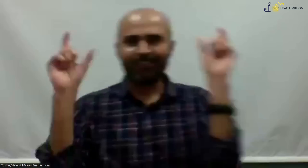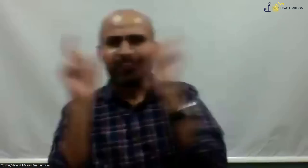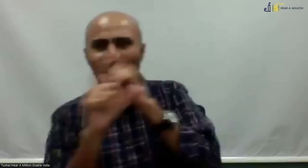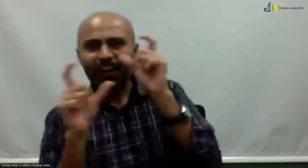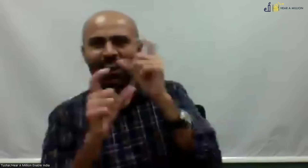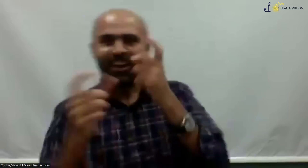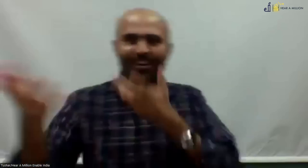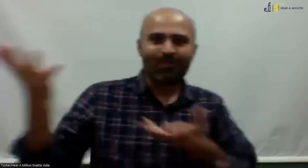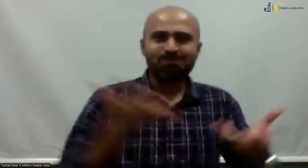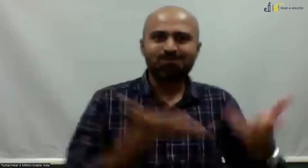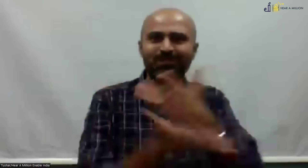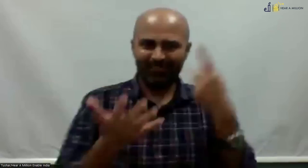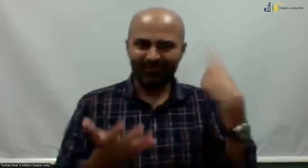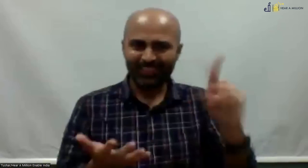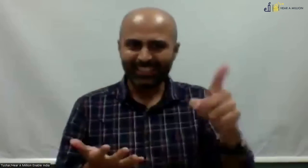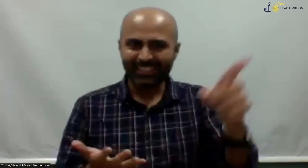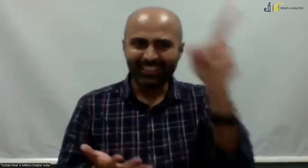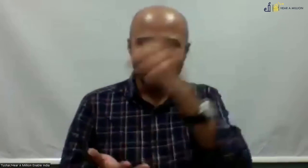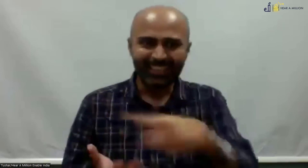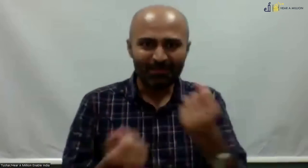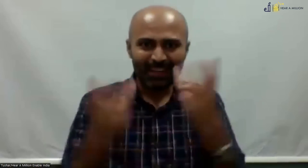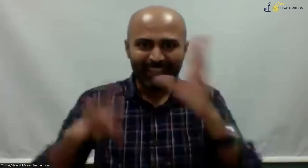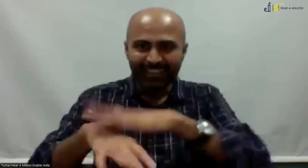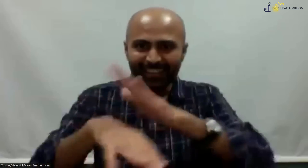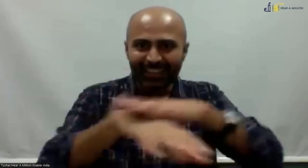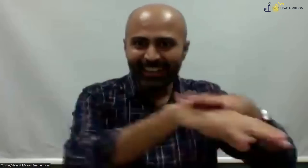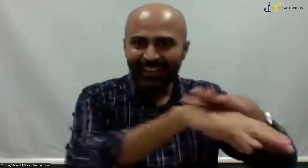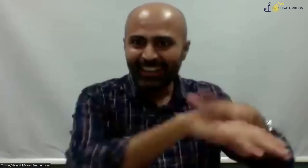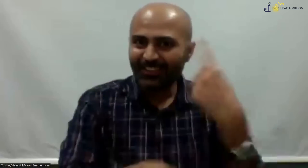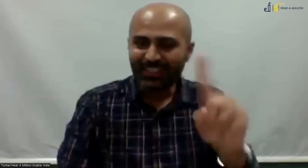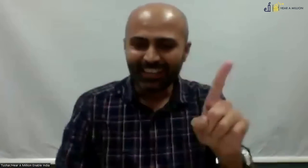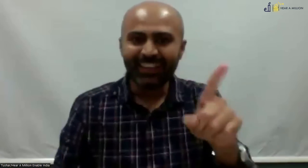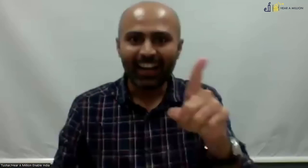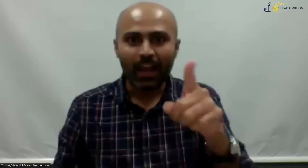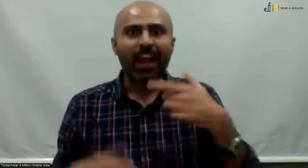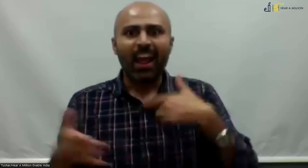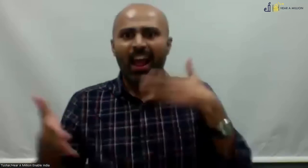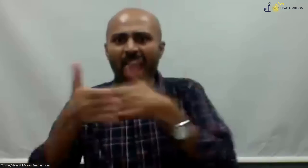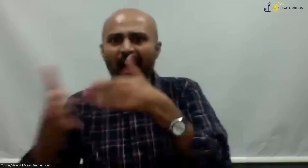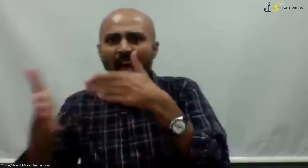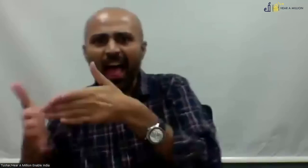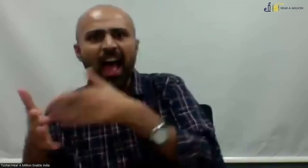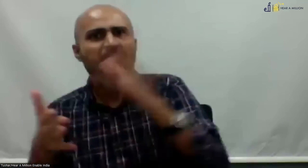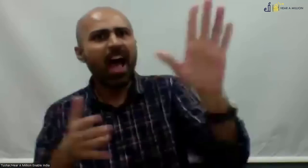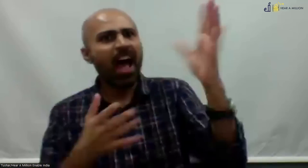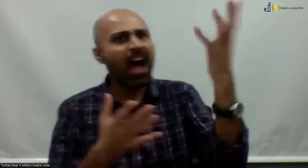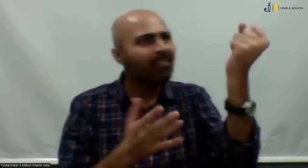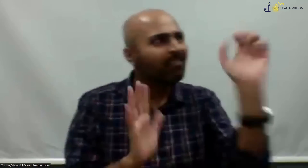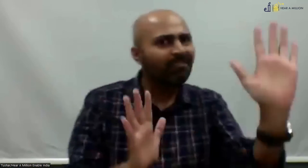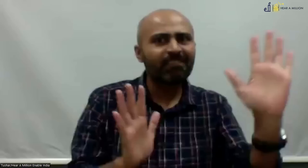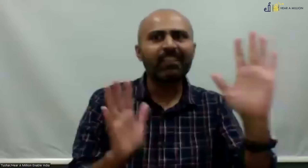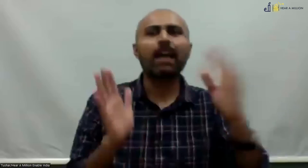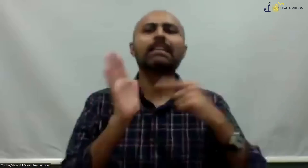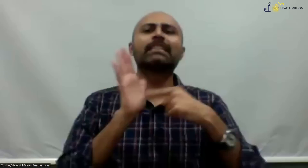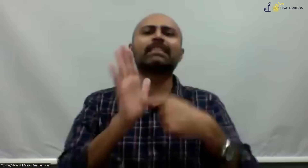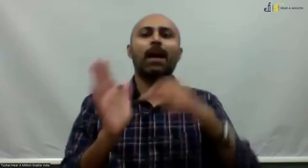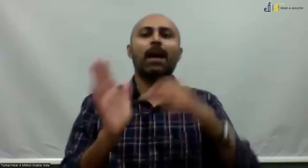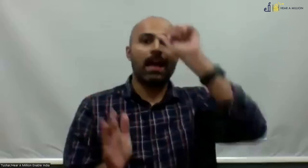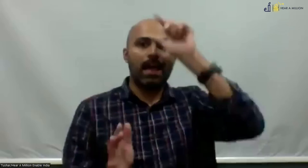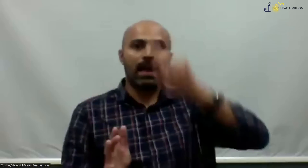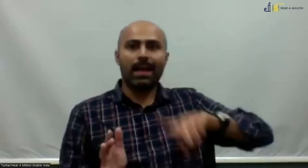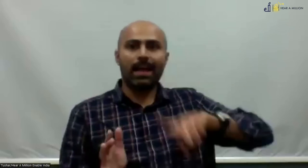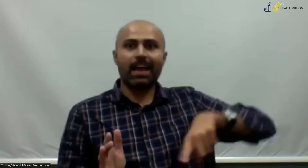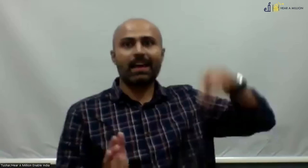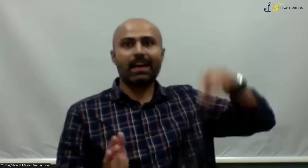pertinent issue. There has been a lot of debate, a lot of confusion around this. I'm sure a lot of people have experienced